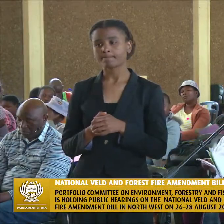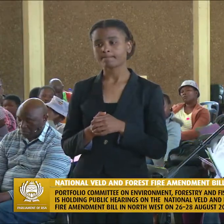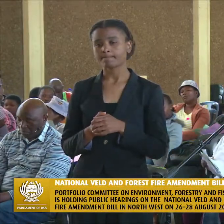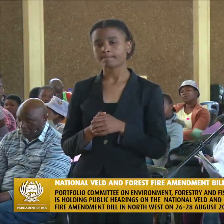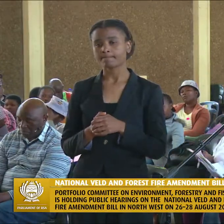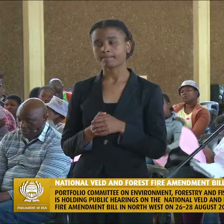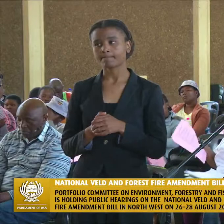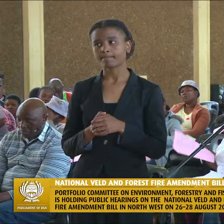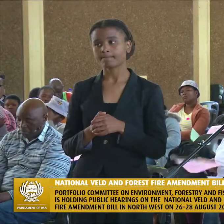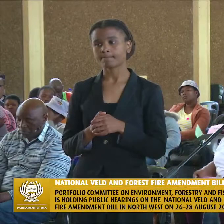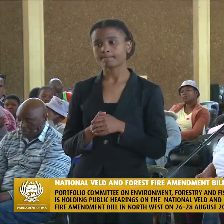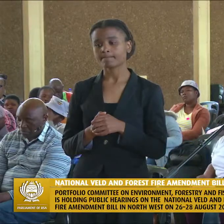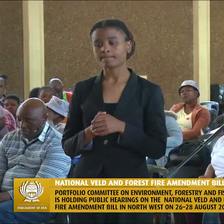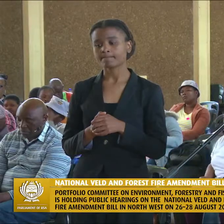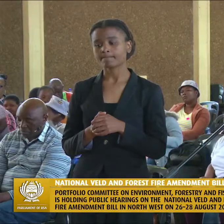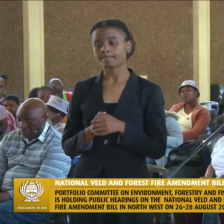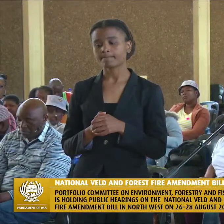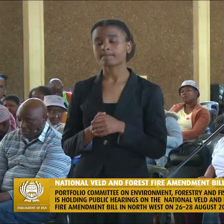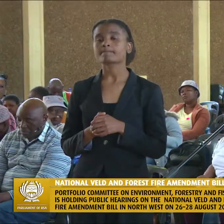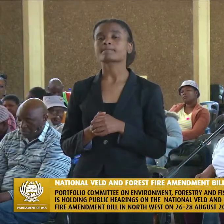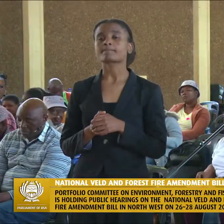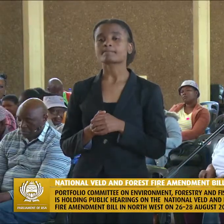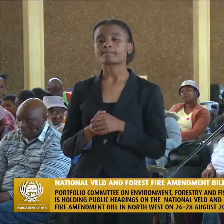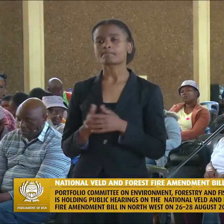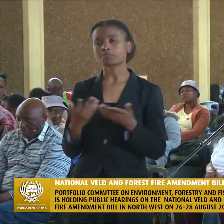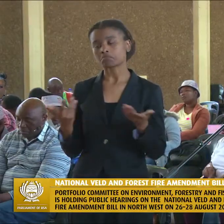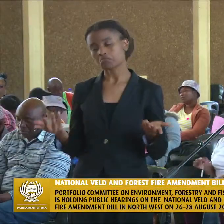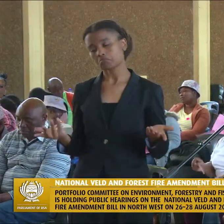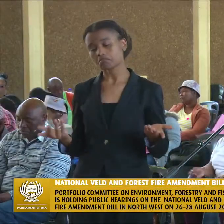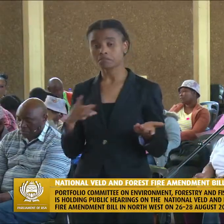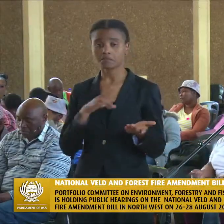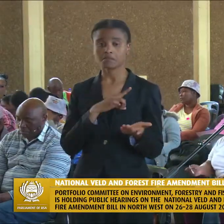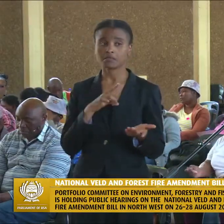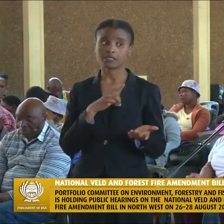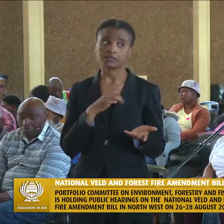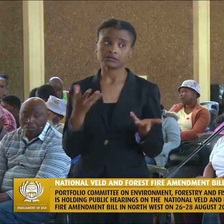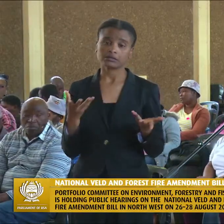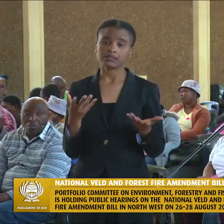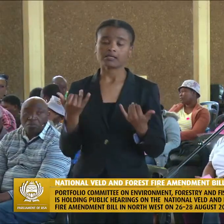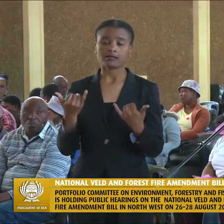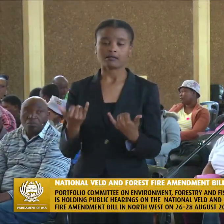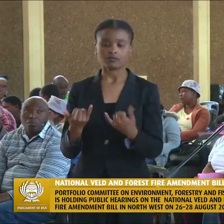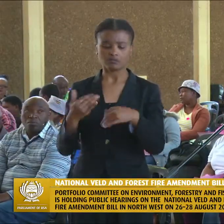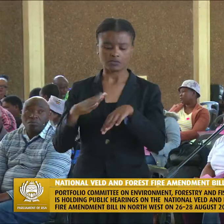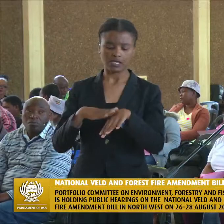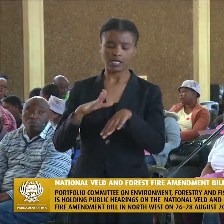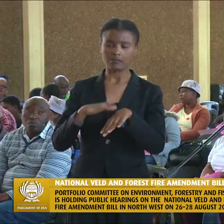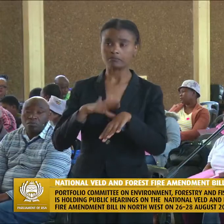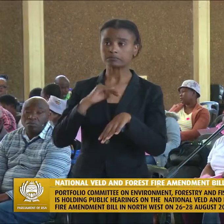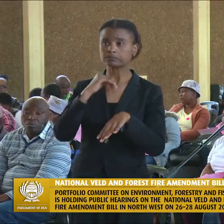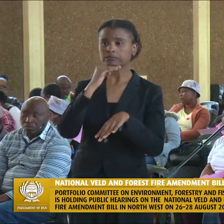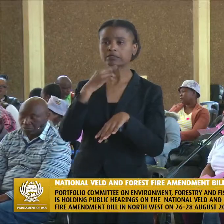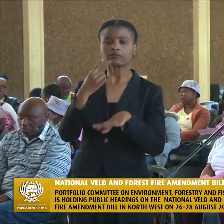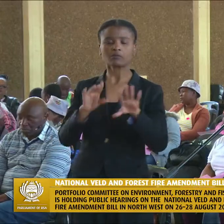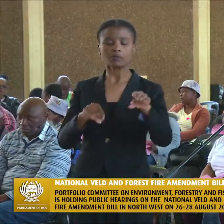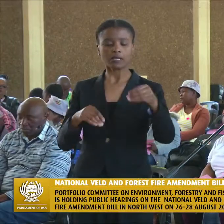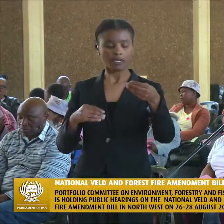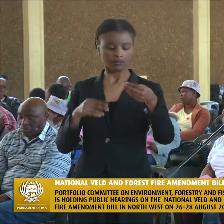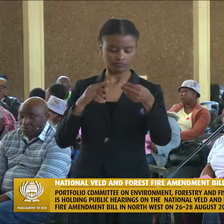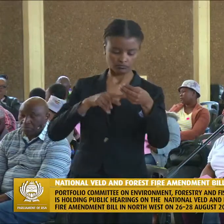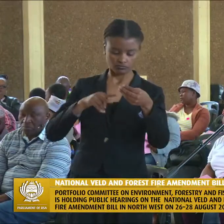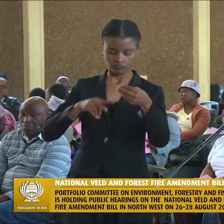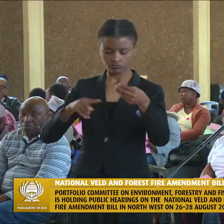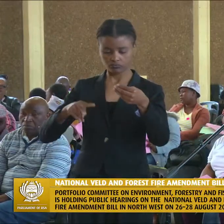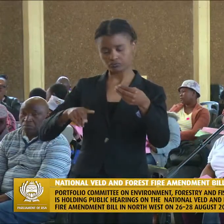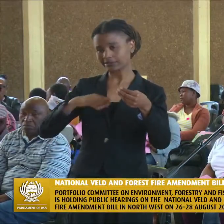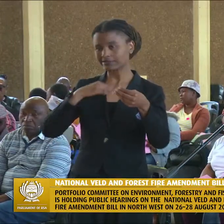parliamentary procedure we will not have afforded enough time to go through this bill but i would